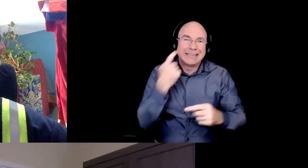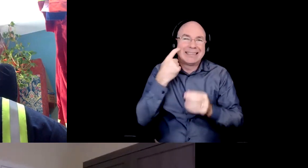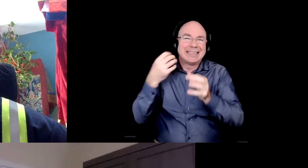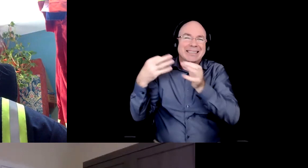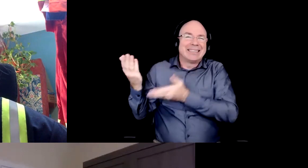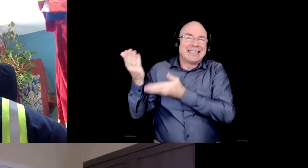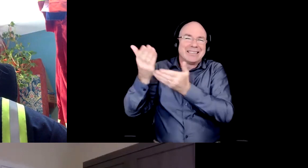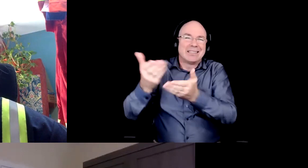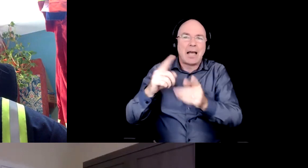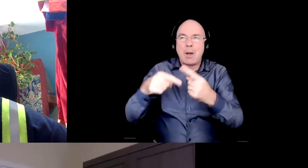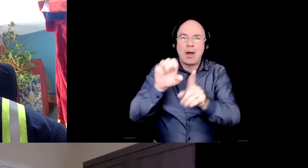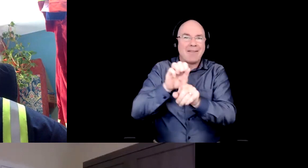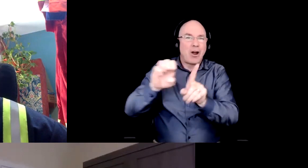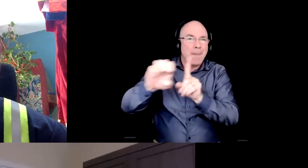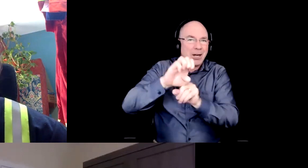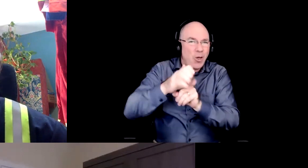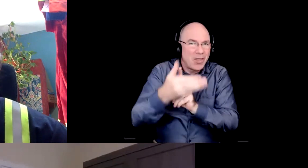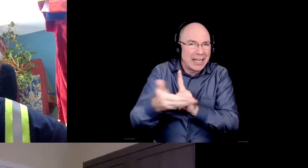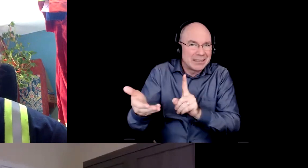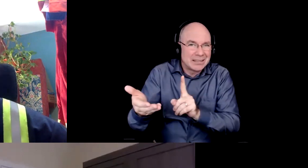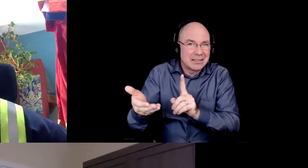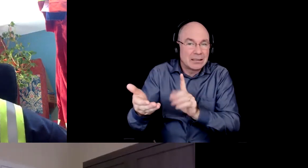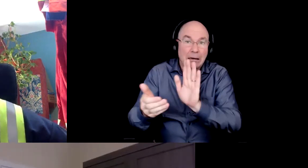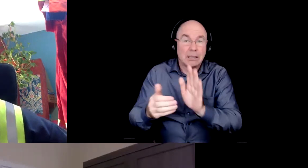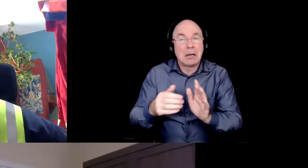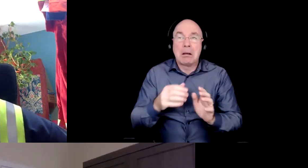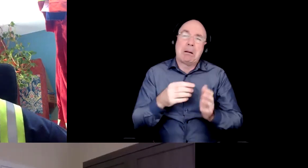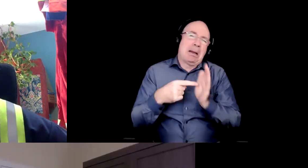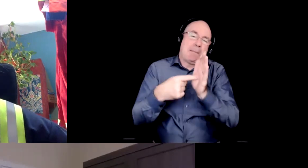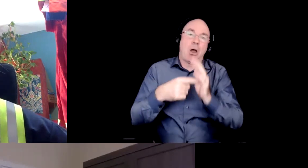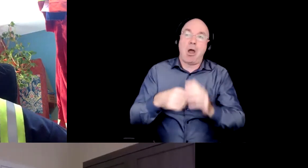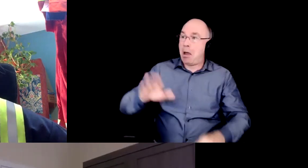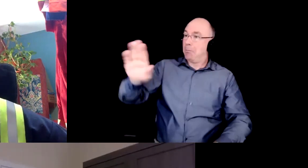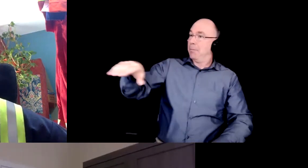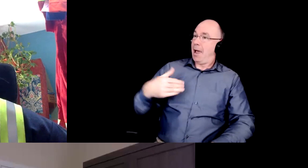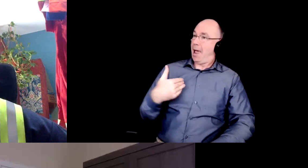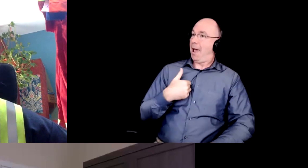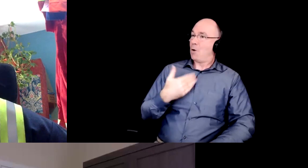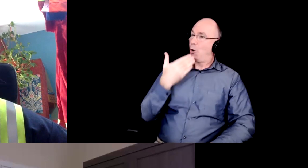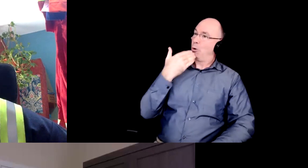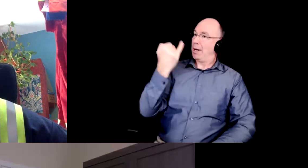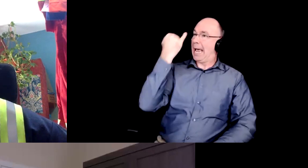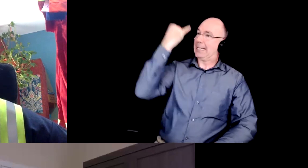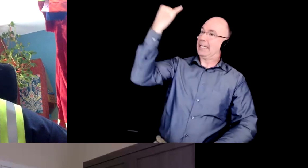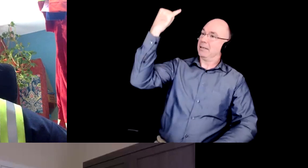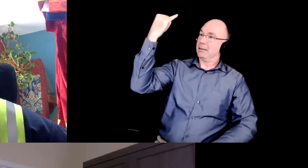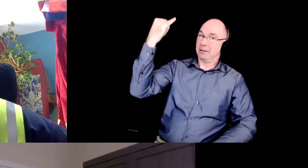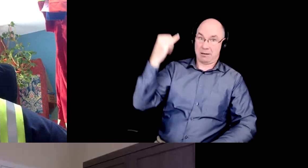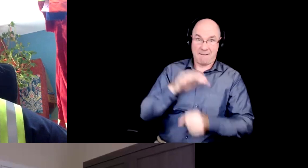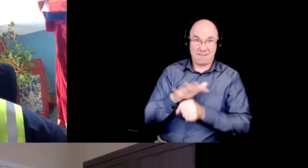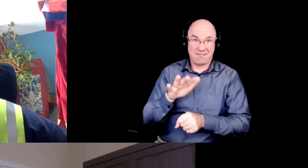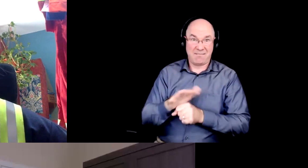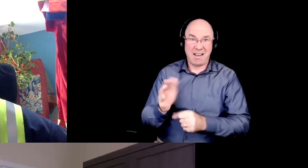about some of those environmental things. It's not enough to say, hey, I've got a really good idea.